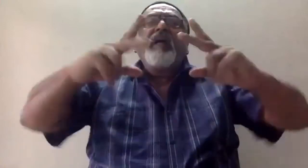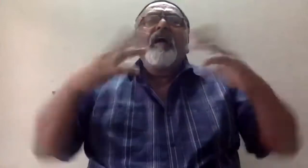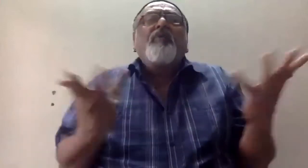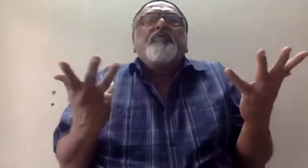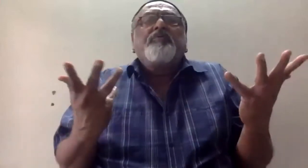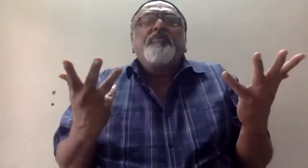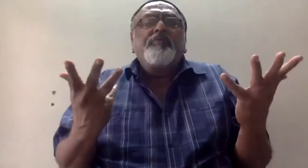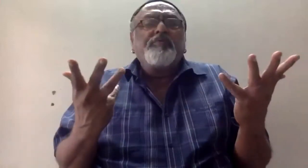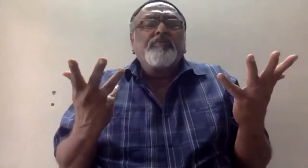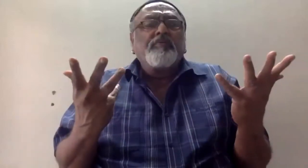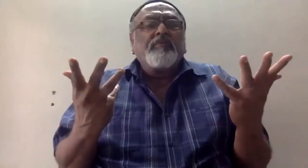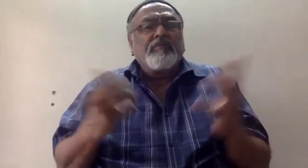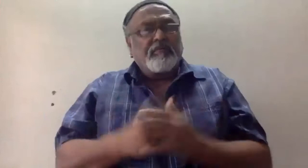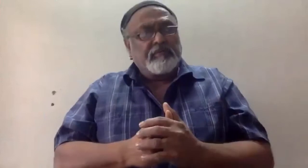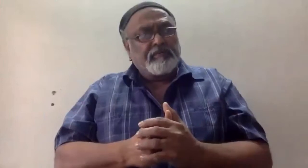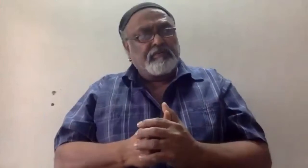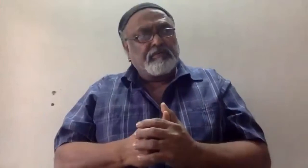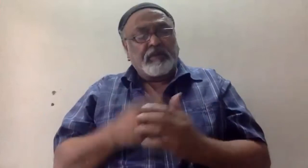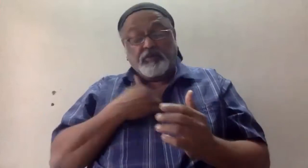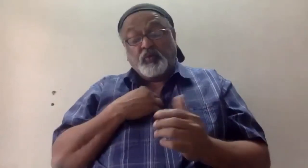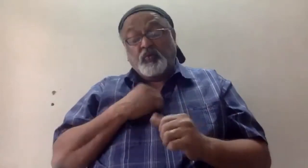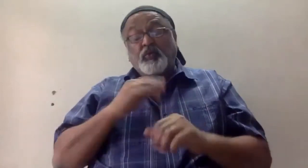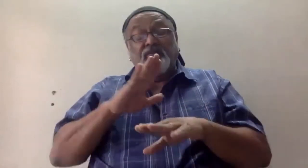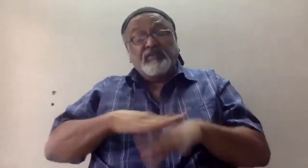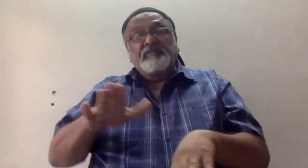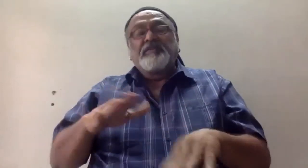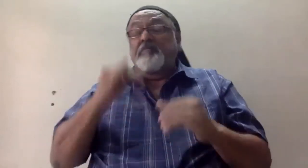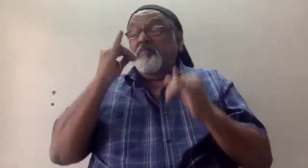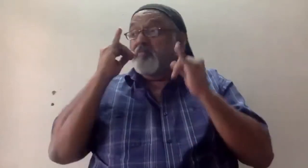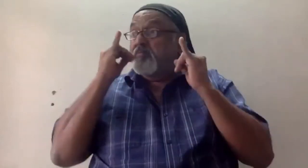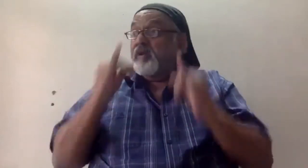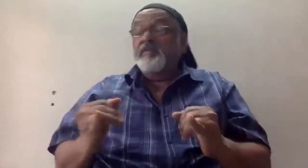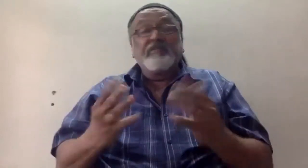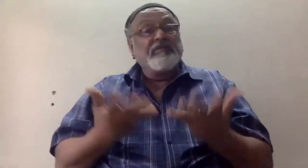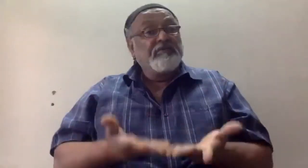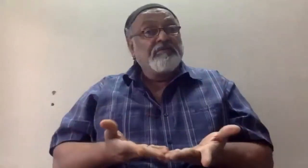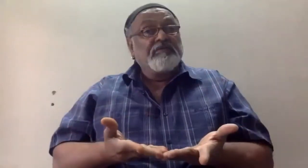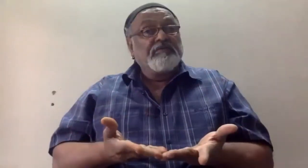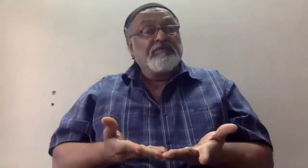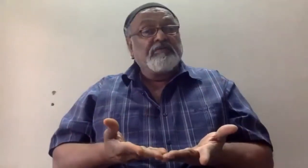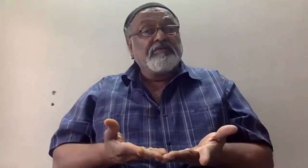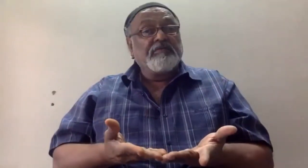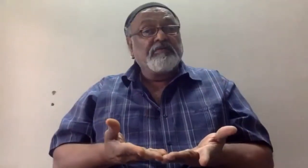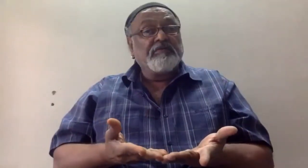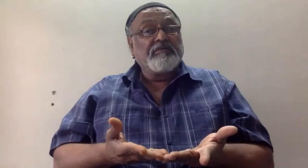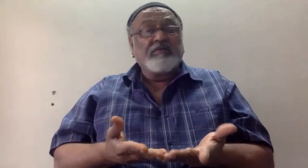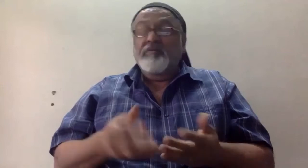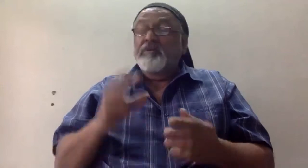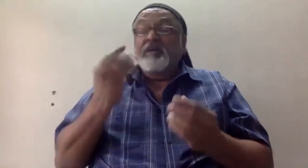my experience has been very bad. And in fact, in few cases, I actually came forward and